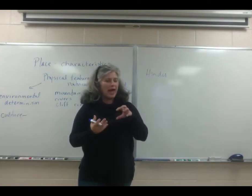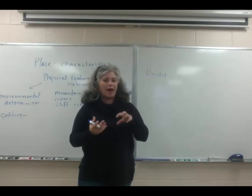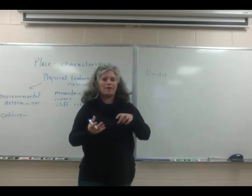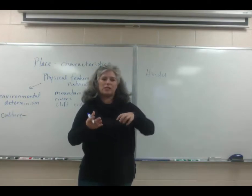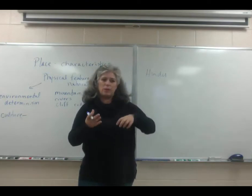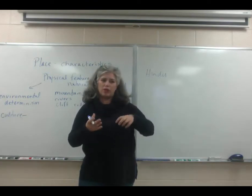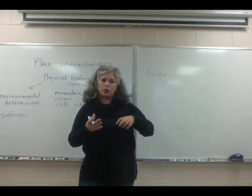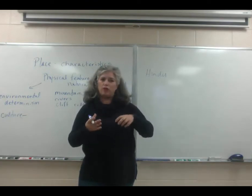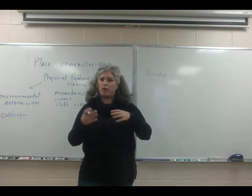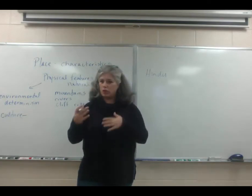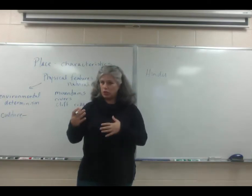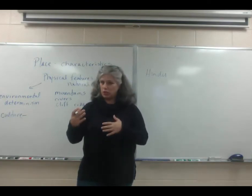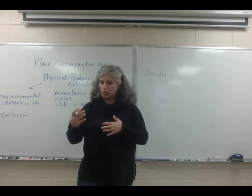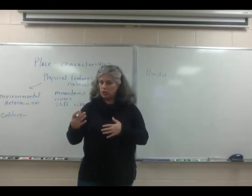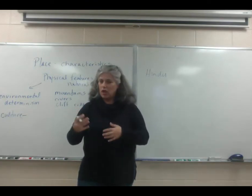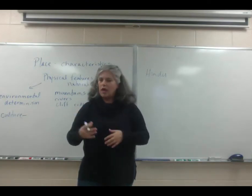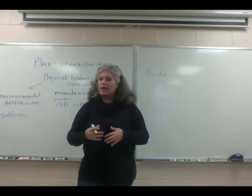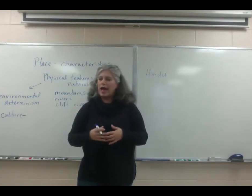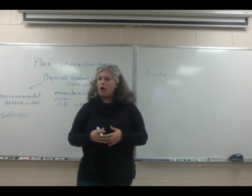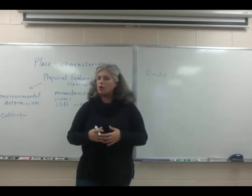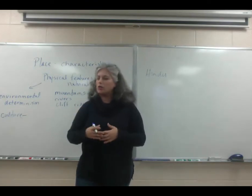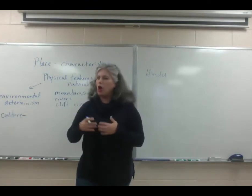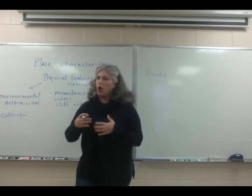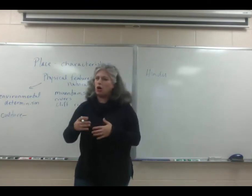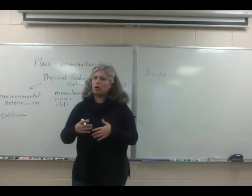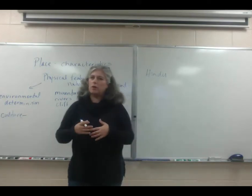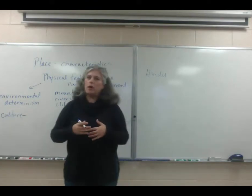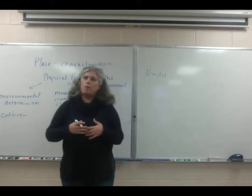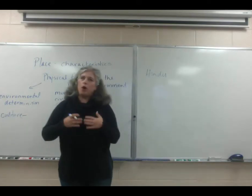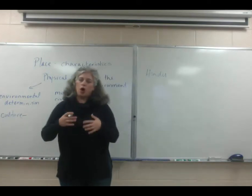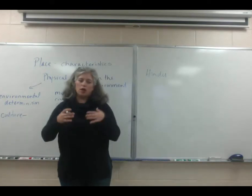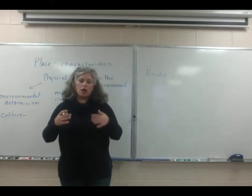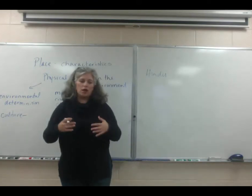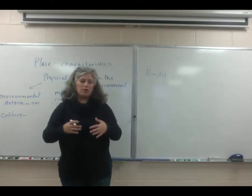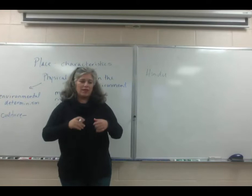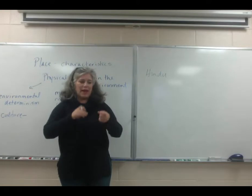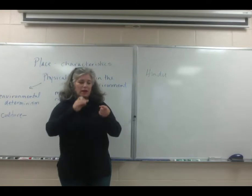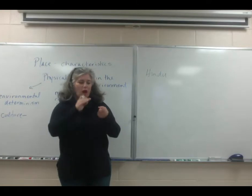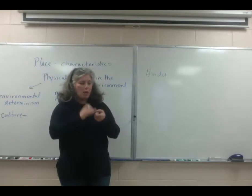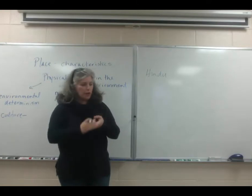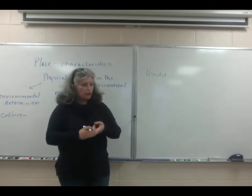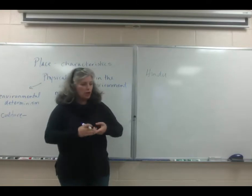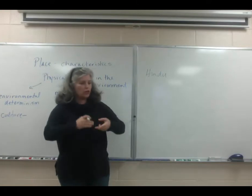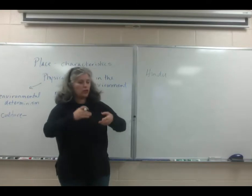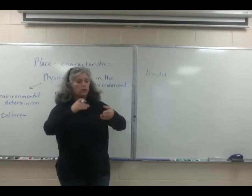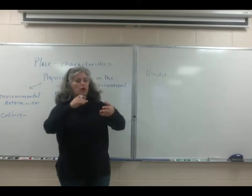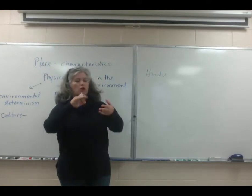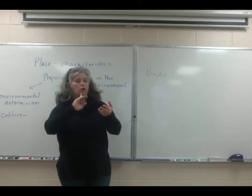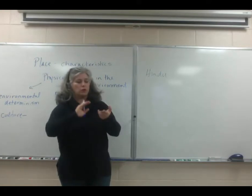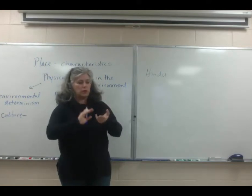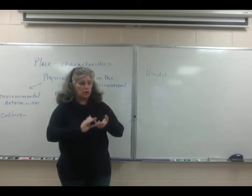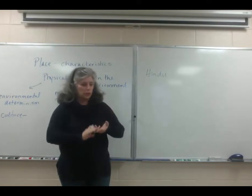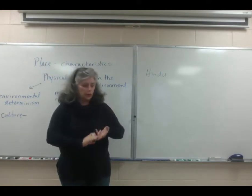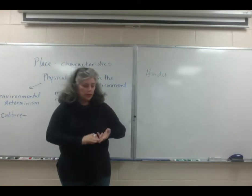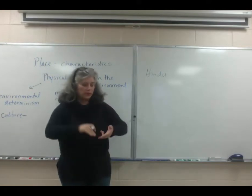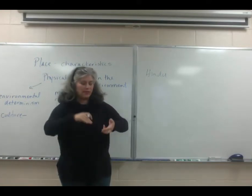a special function. Cows are part of the economic structure, part of the religious belief